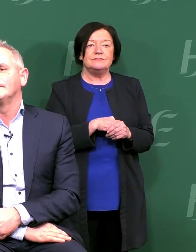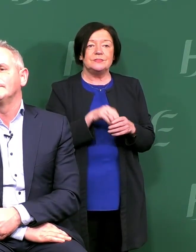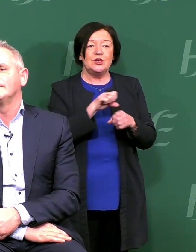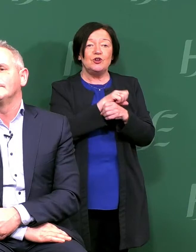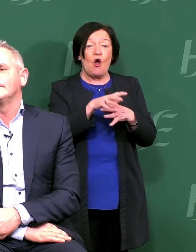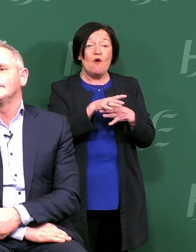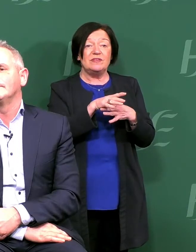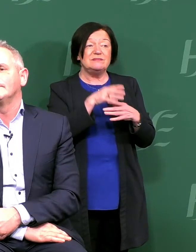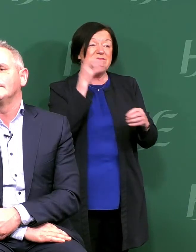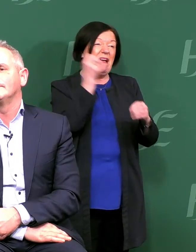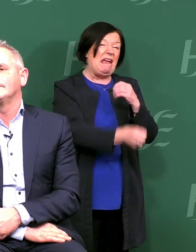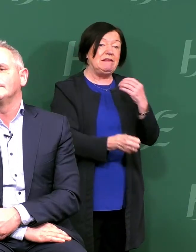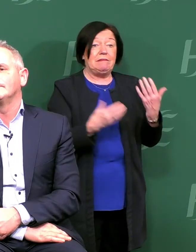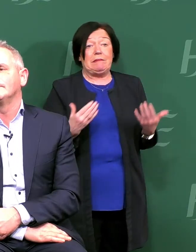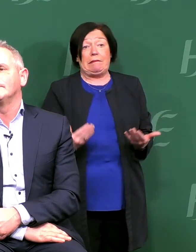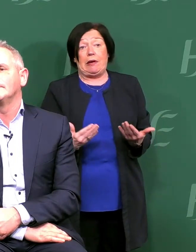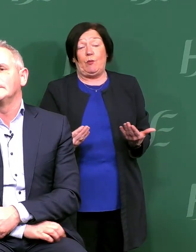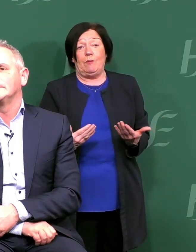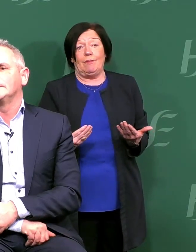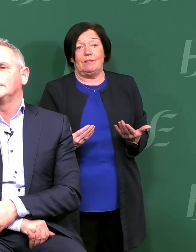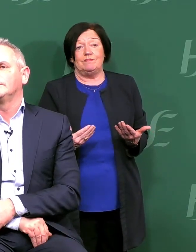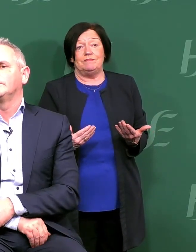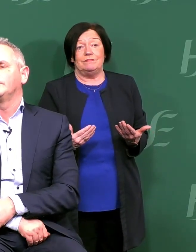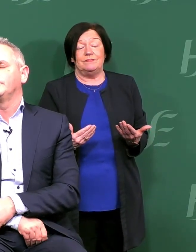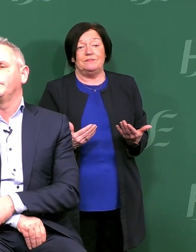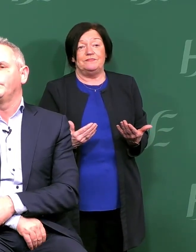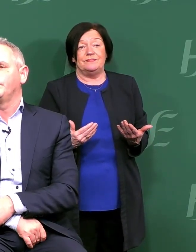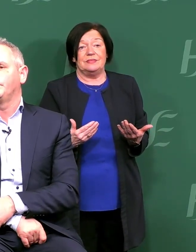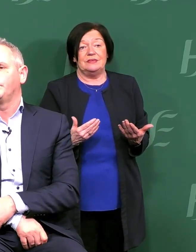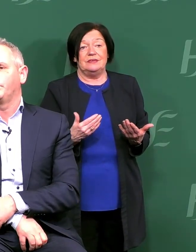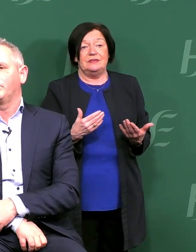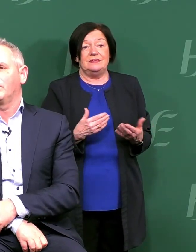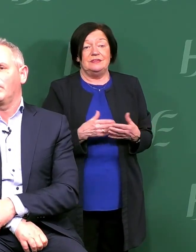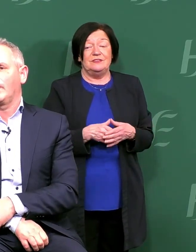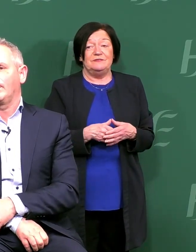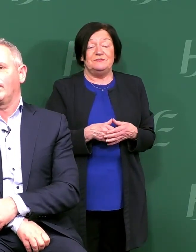COVID is kind of over now at this stage. And like that,